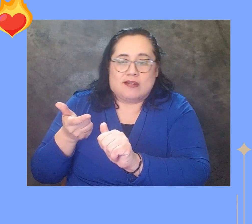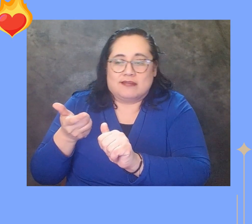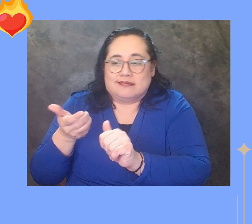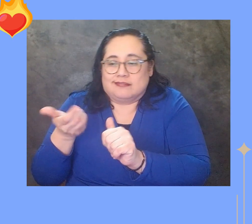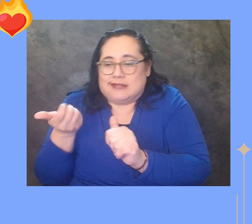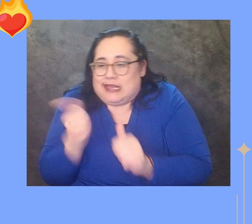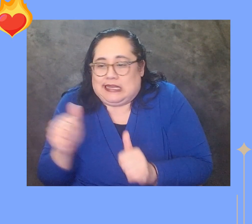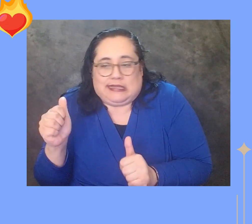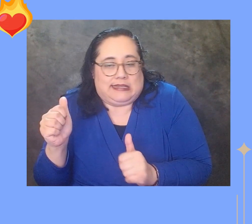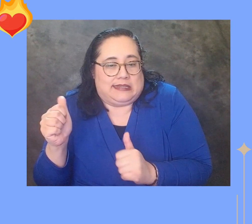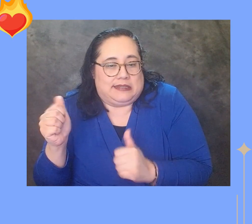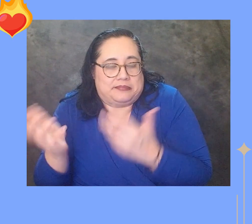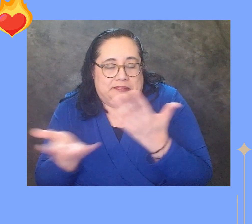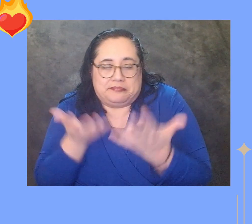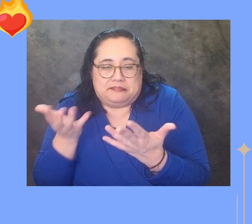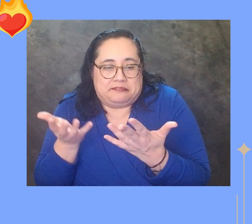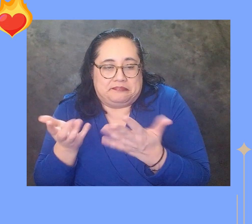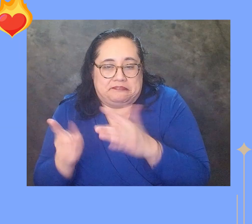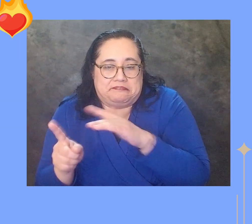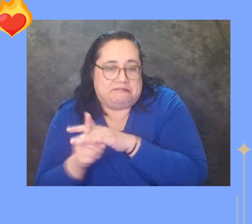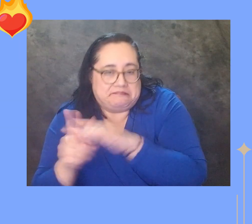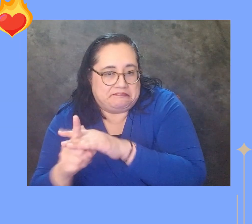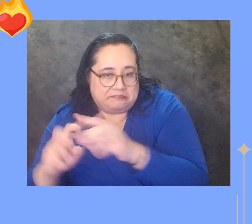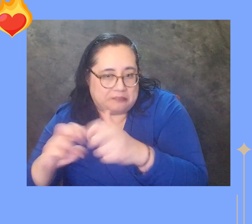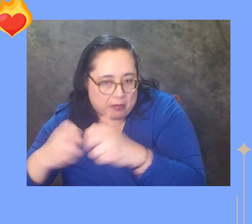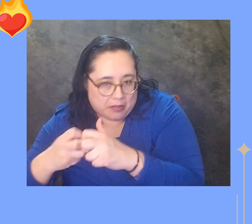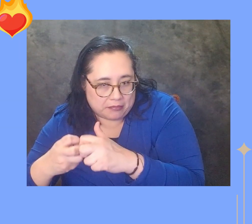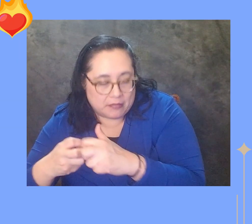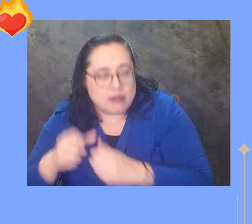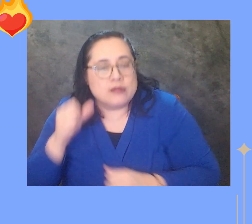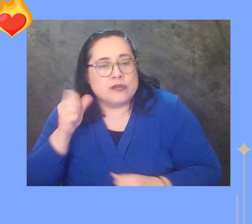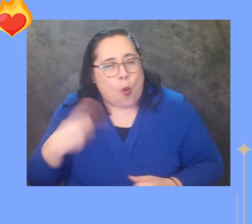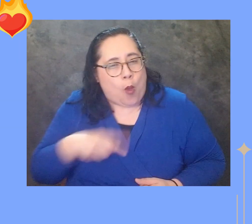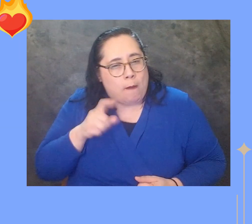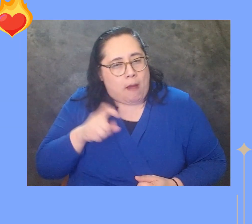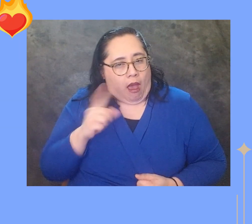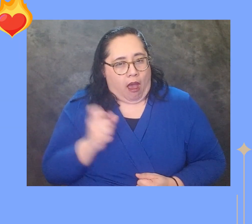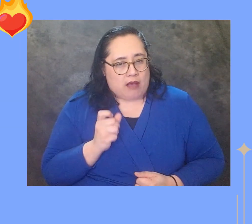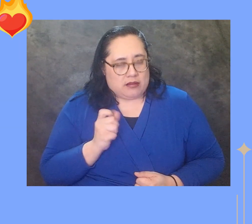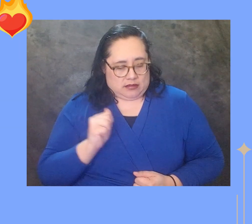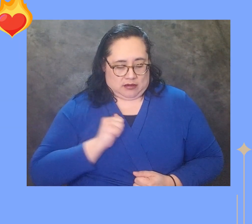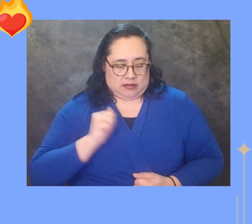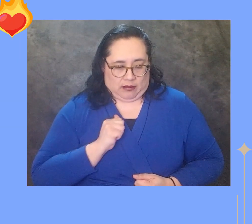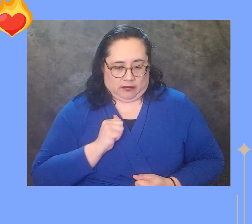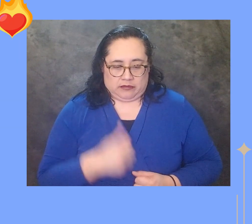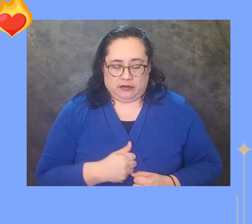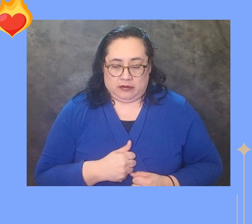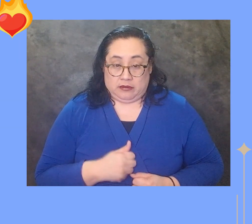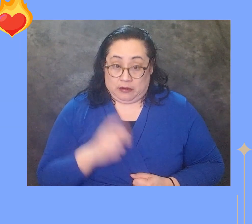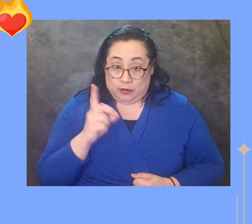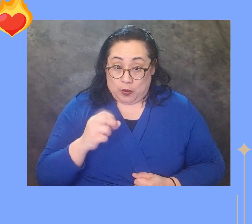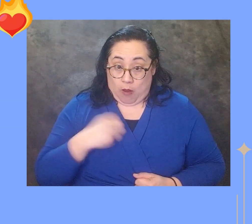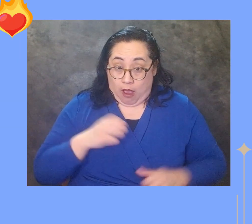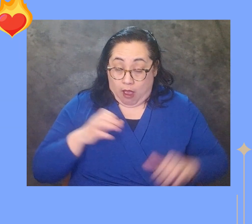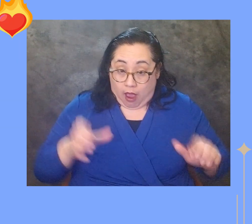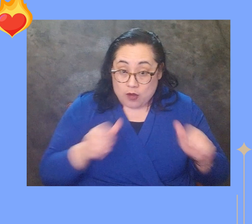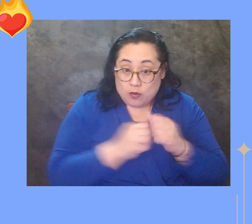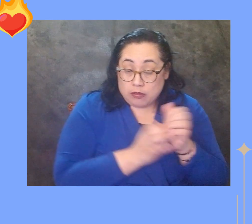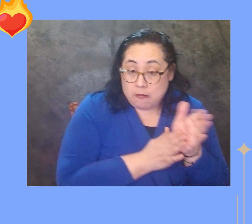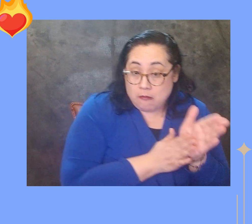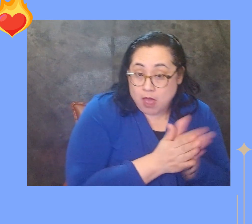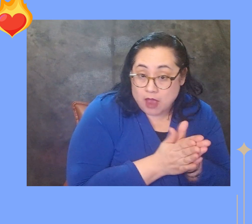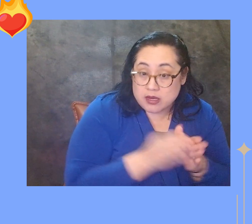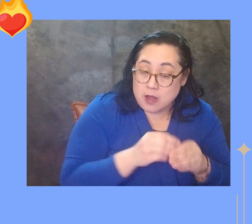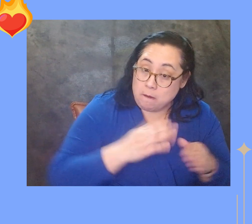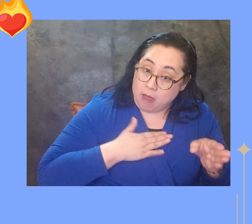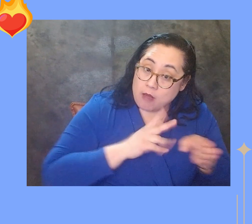is too late to avoid any other occurrence or any other problem. So we must ask ourselves, do I